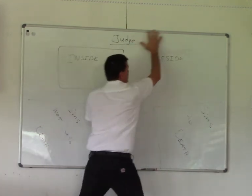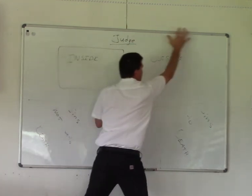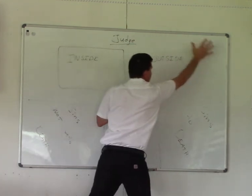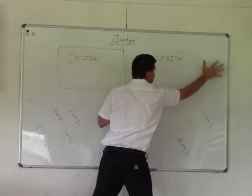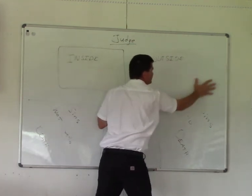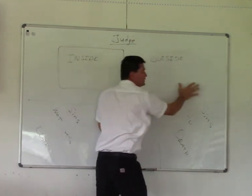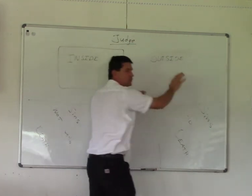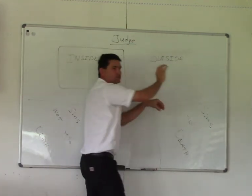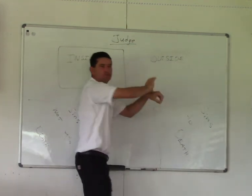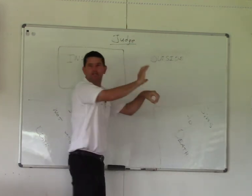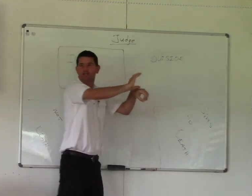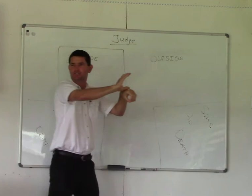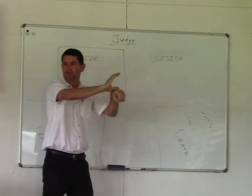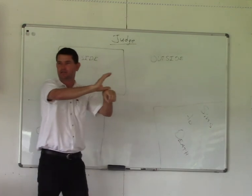outside the church.